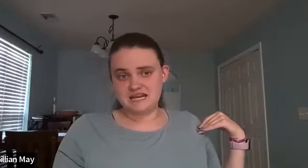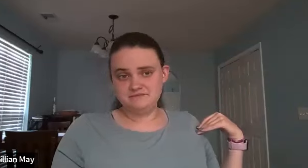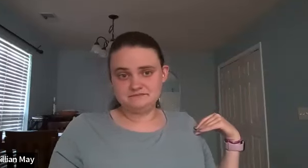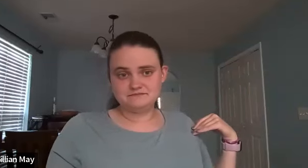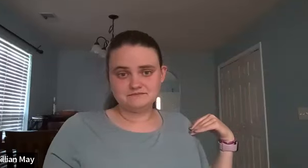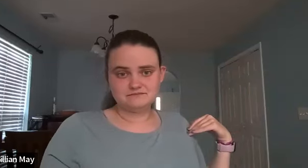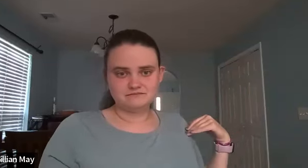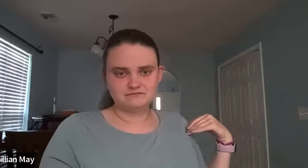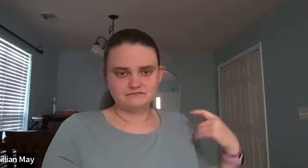Day.